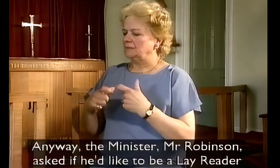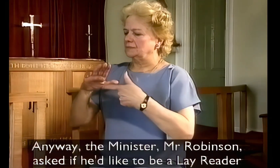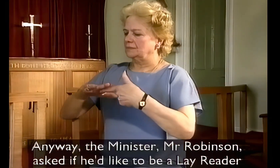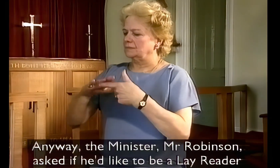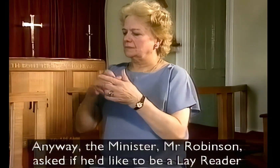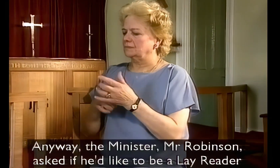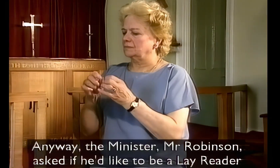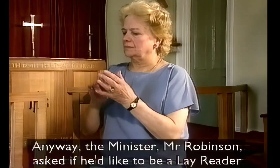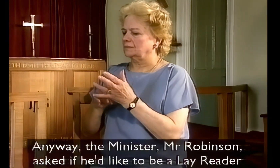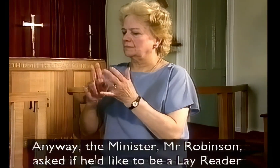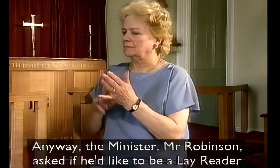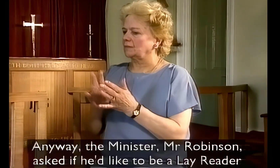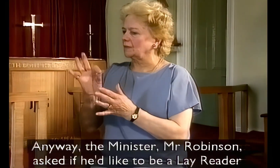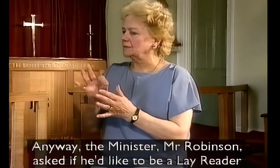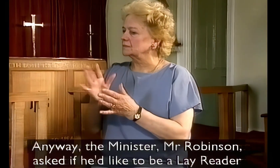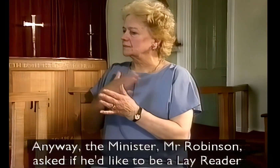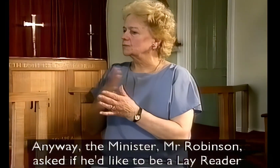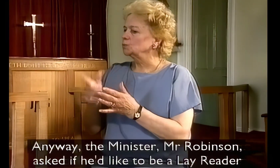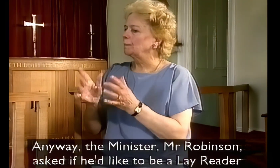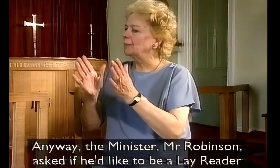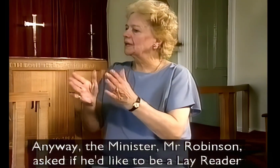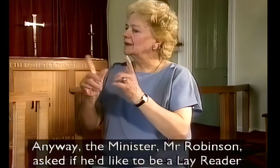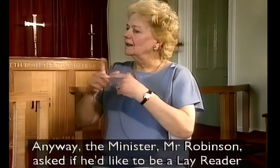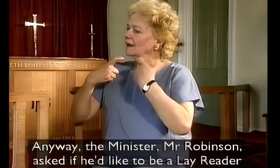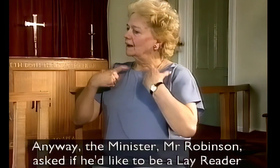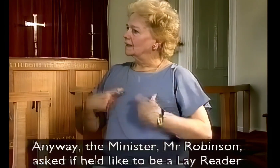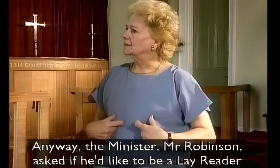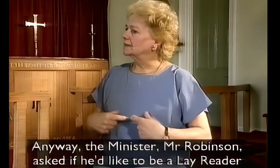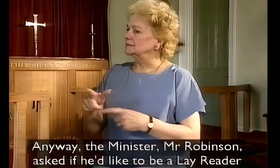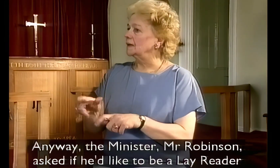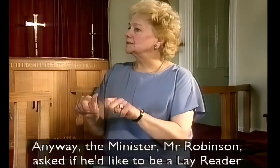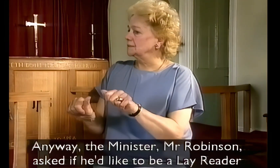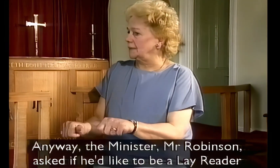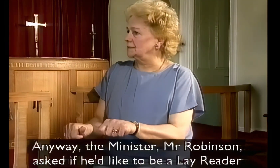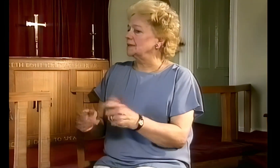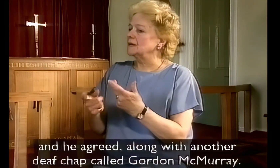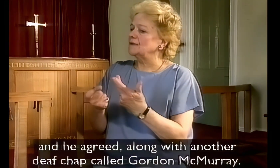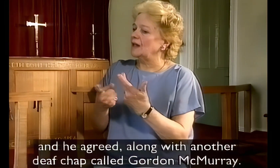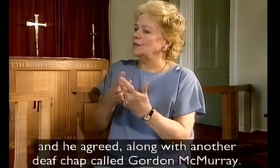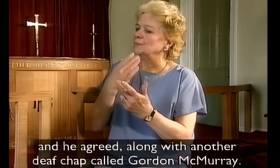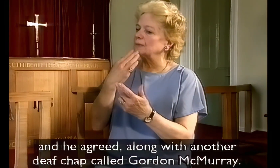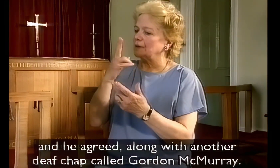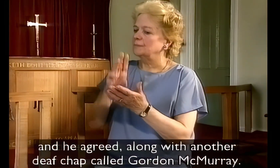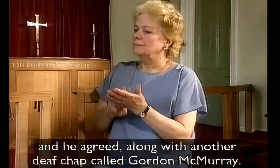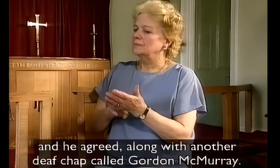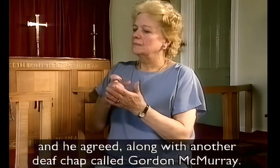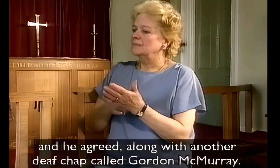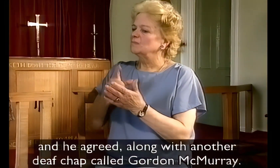Anyway, the minister, Mr. Robinson, asked if he'd like to be a lay reader, and so he agreed, along with another deaf